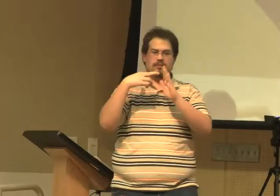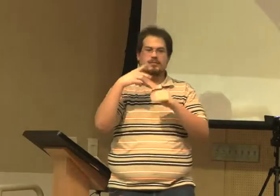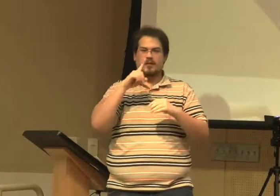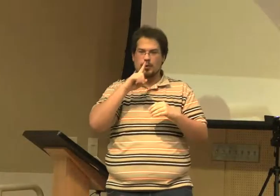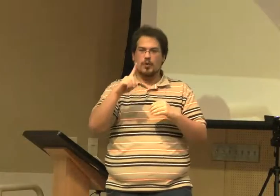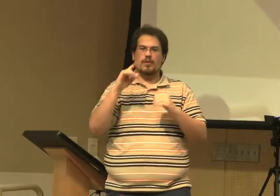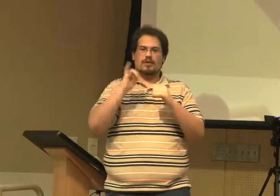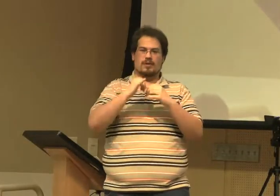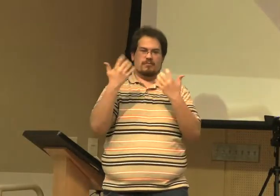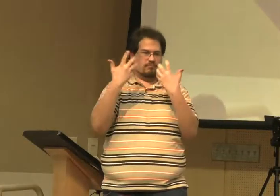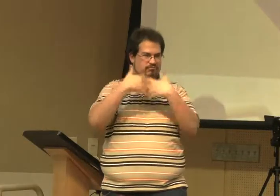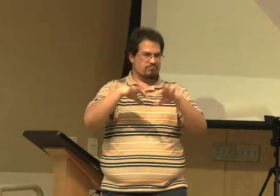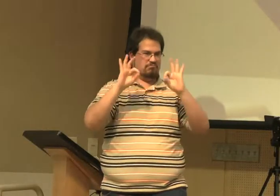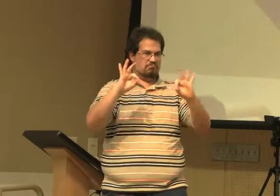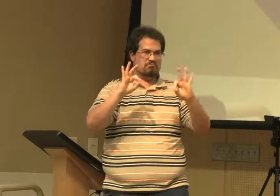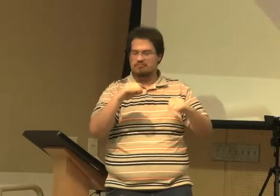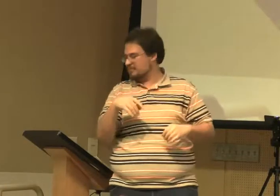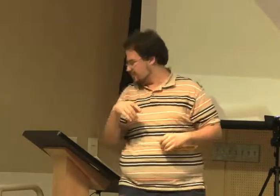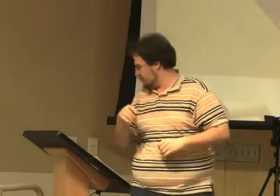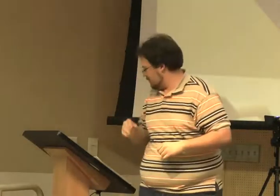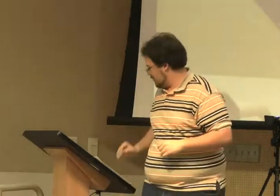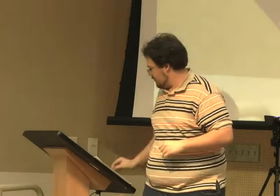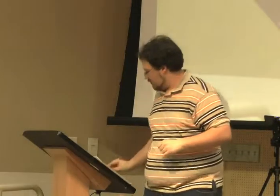We have a few ground rules that we need to establish.